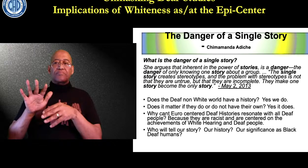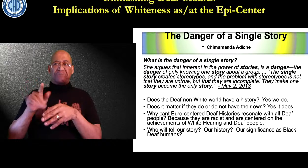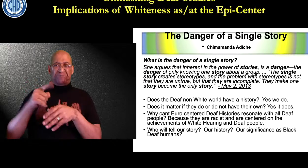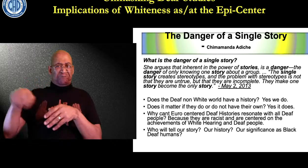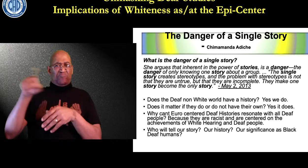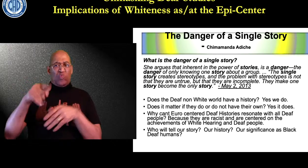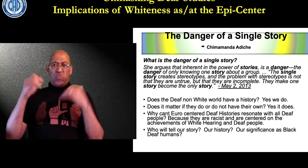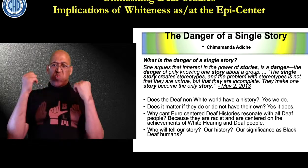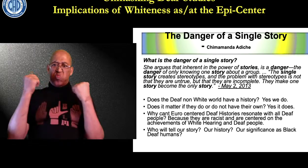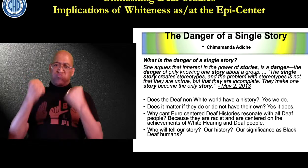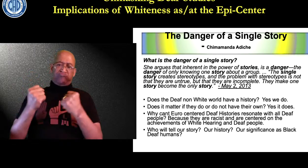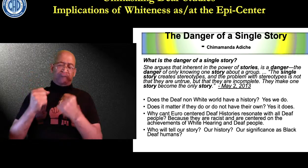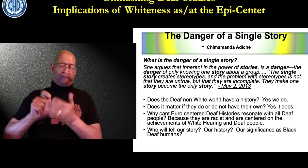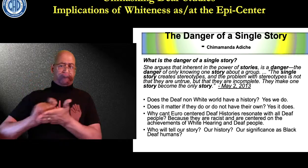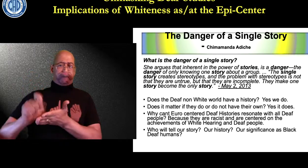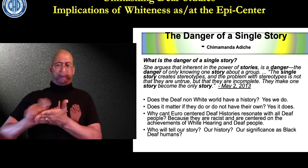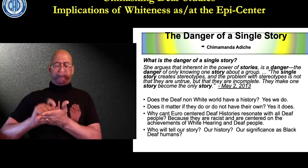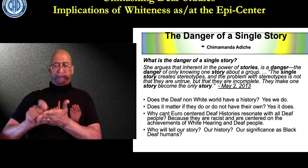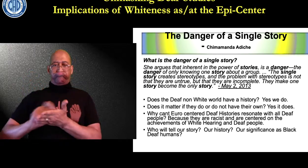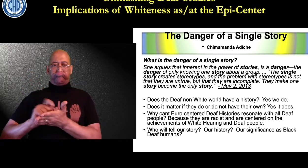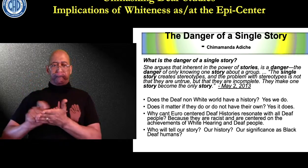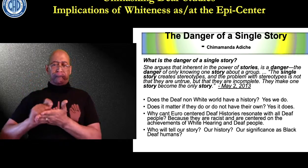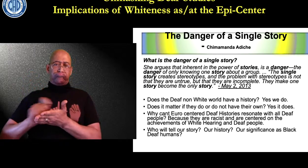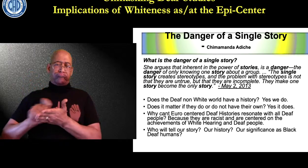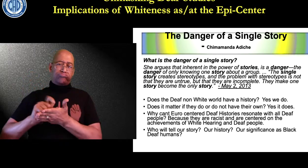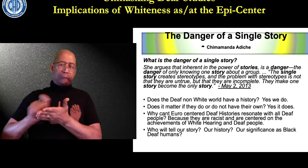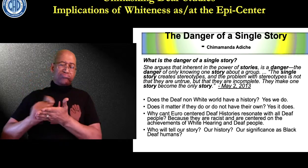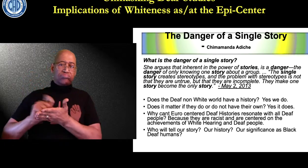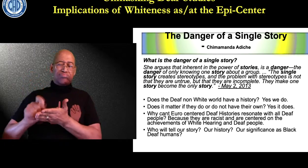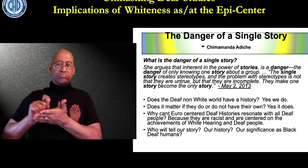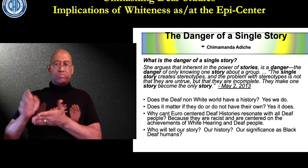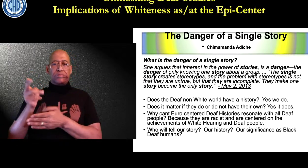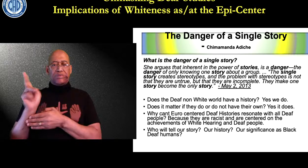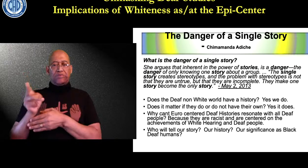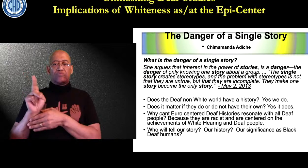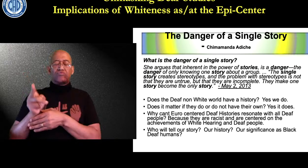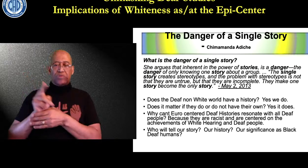The Western civilizations, such as in Europe,